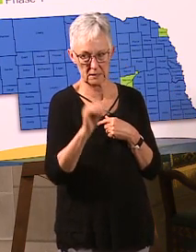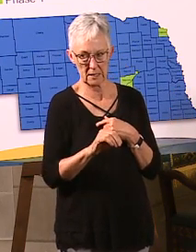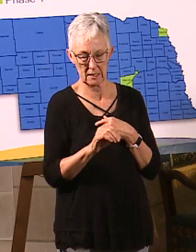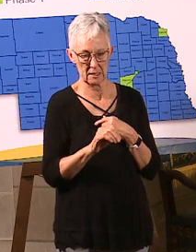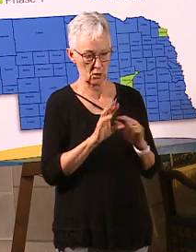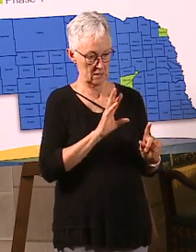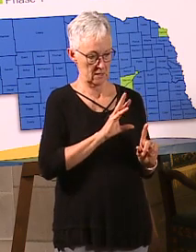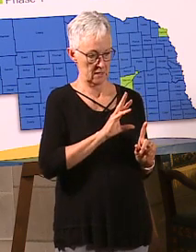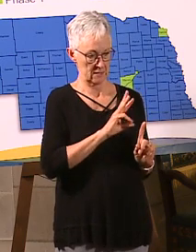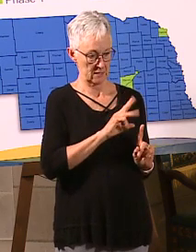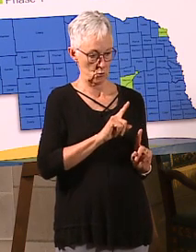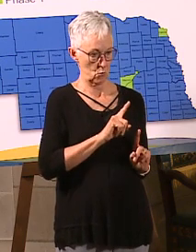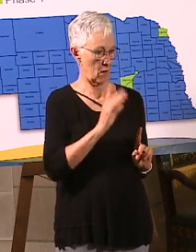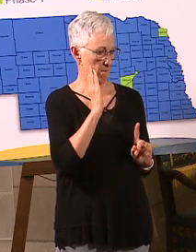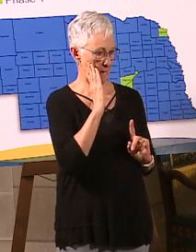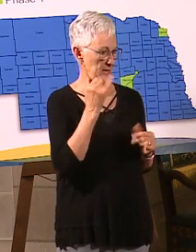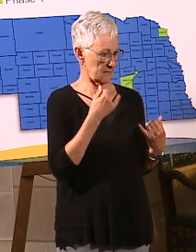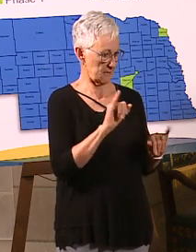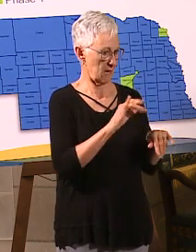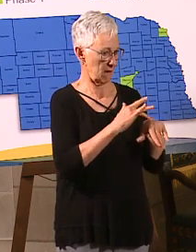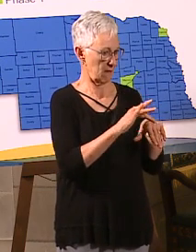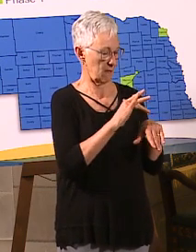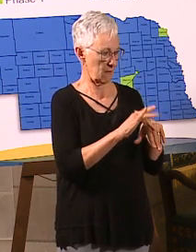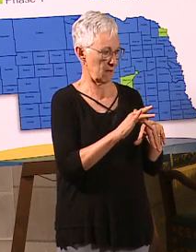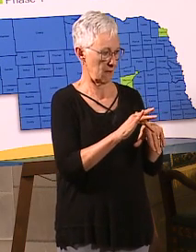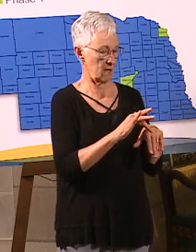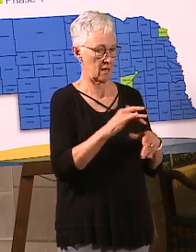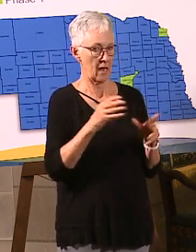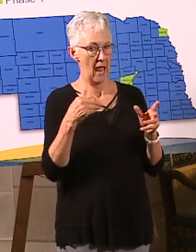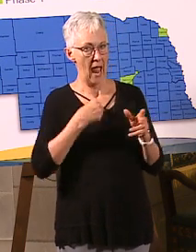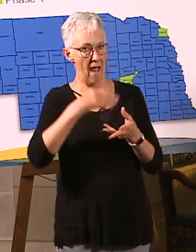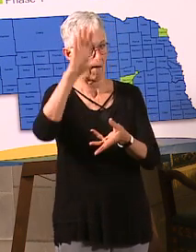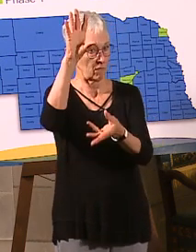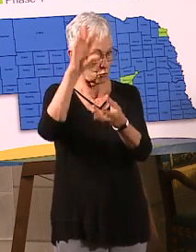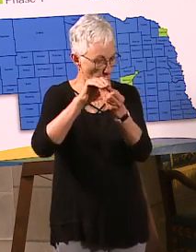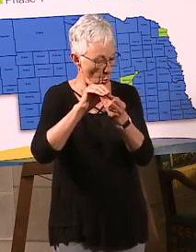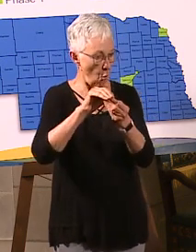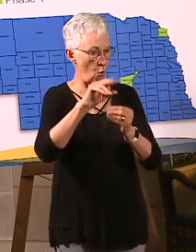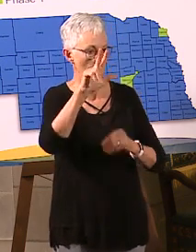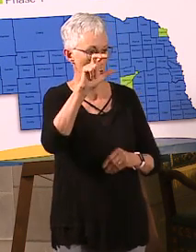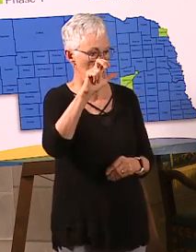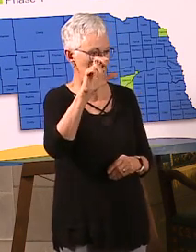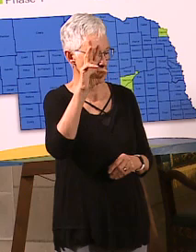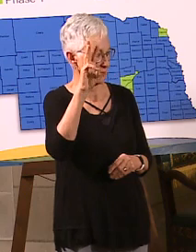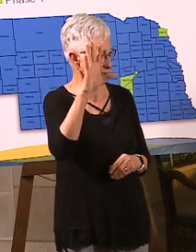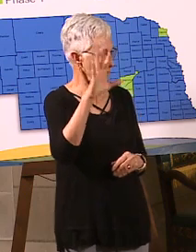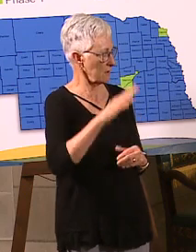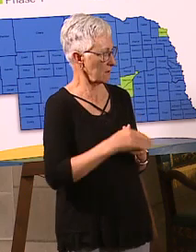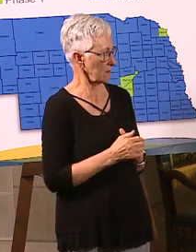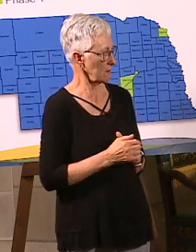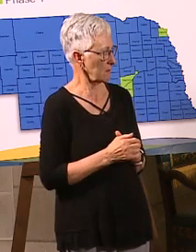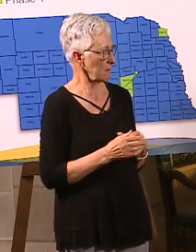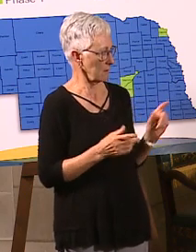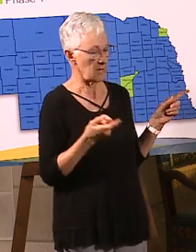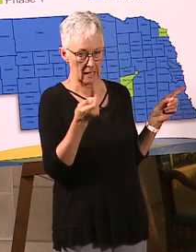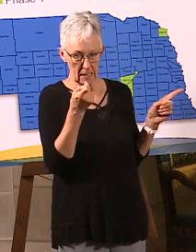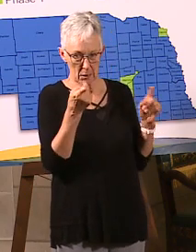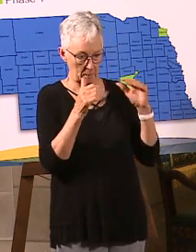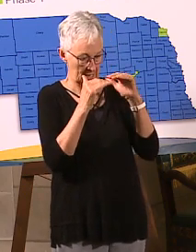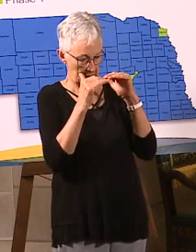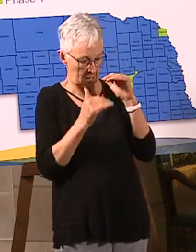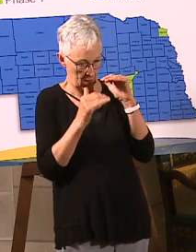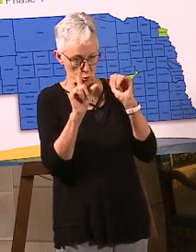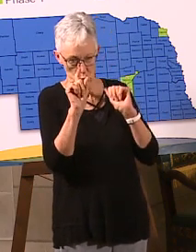available ICU beds out of a total of around 365 beds. It is a little bit under 20%.